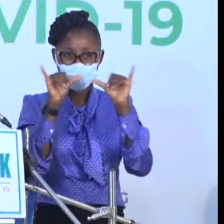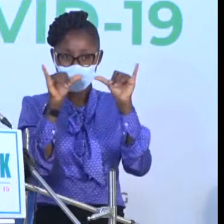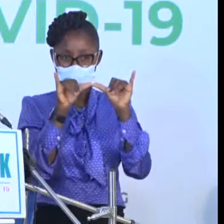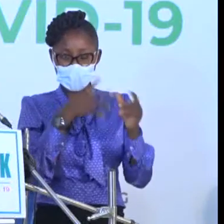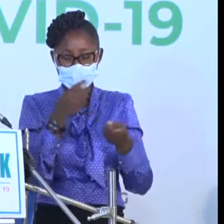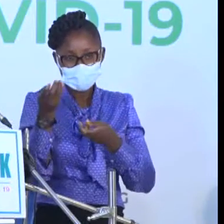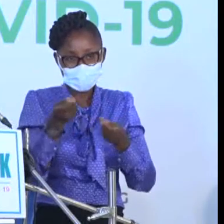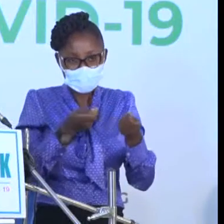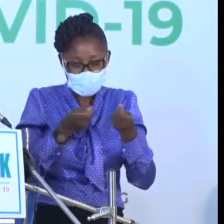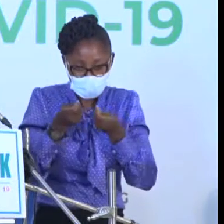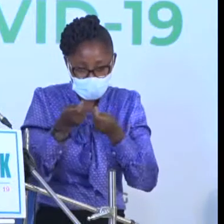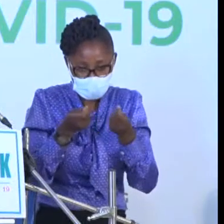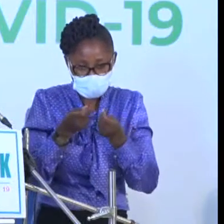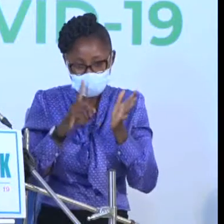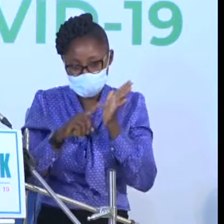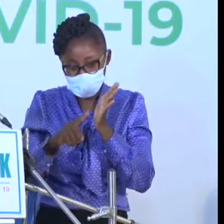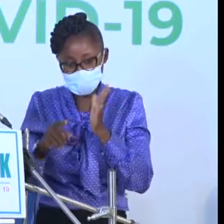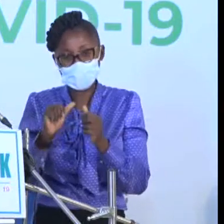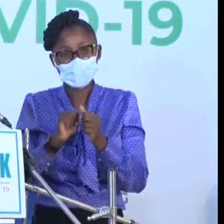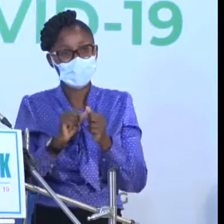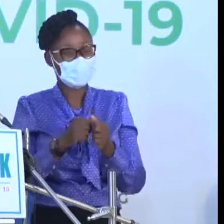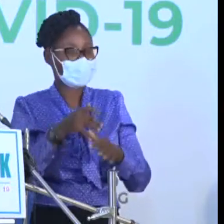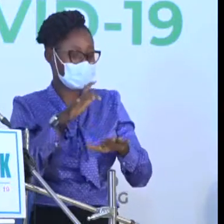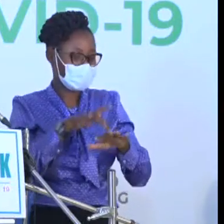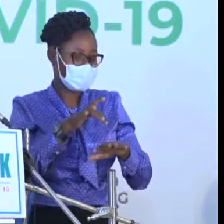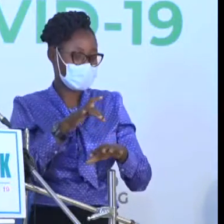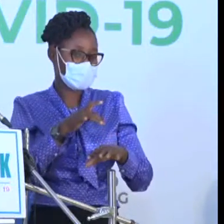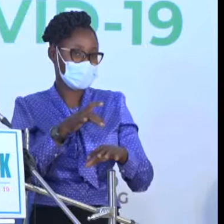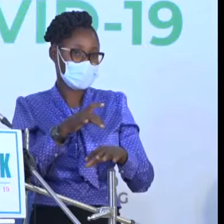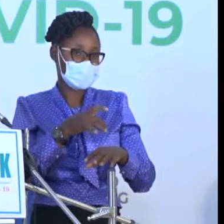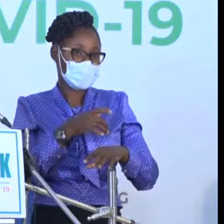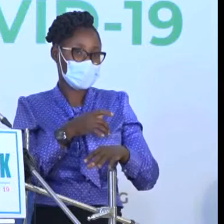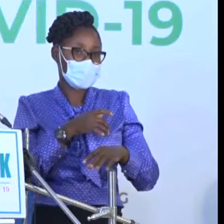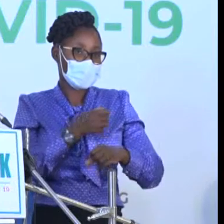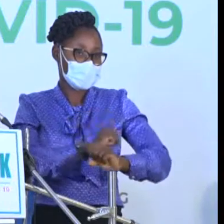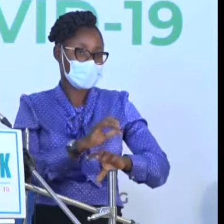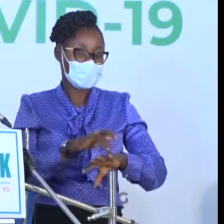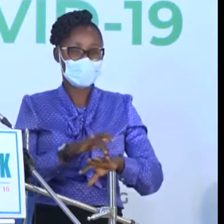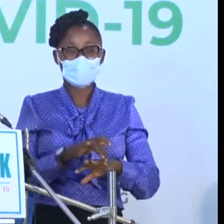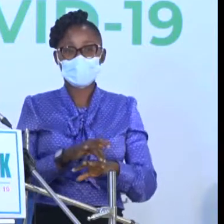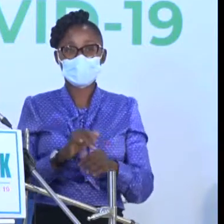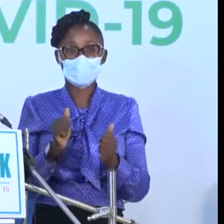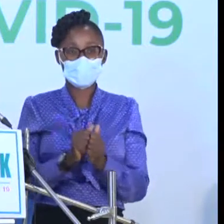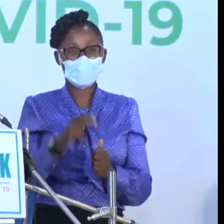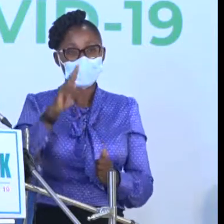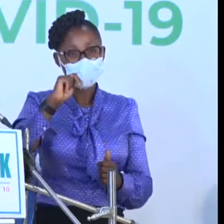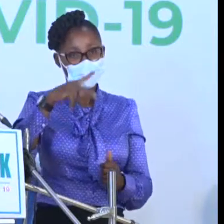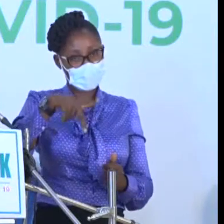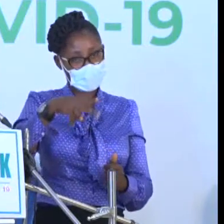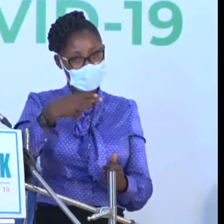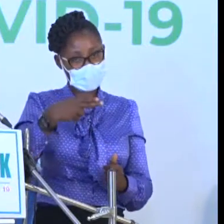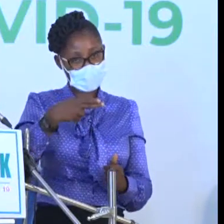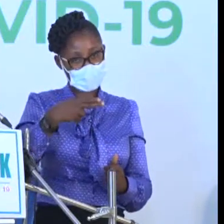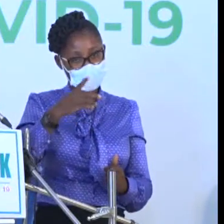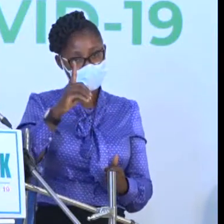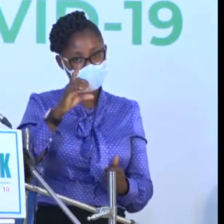side effects. That is ongoing. It's being managed by NAFDAC in collaboration with MPACDA. And we will continue